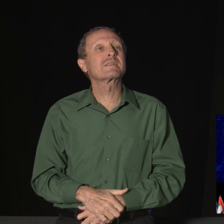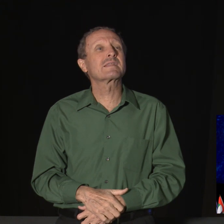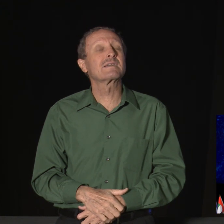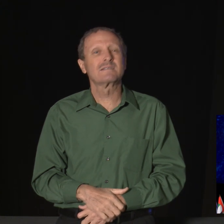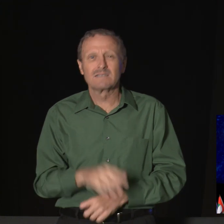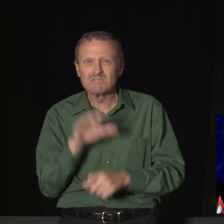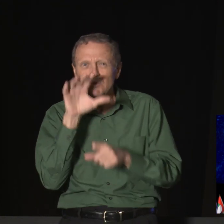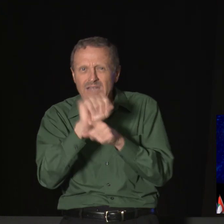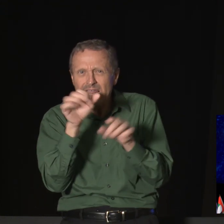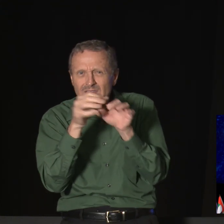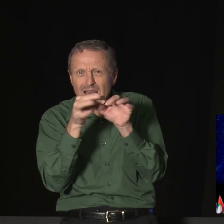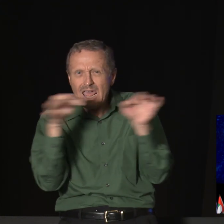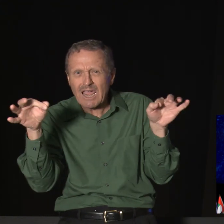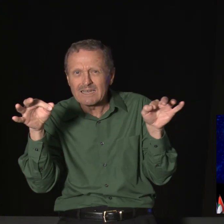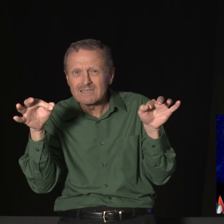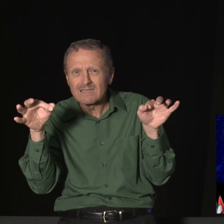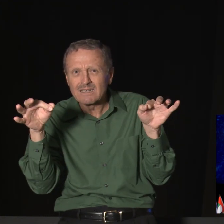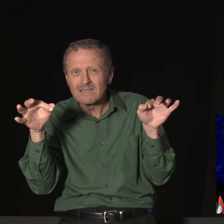Did you catch that line?